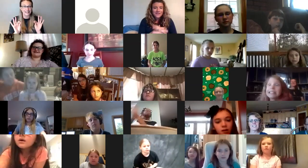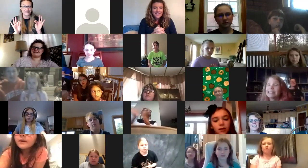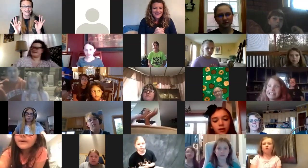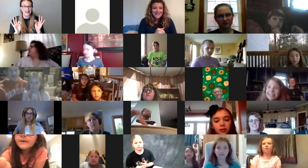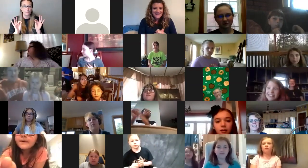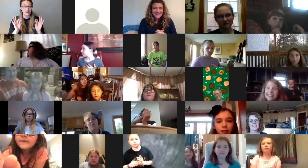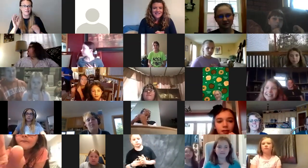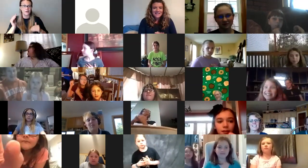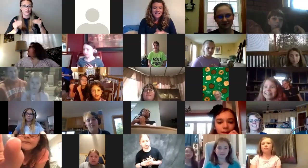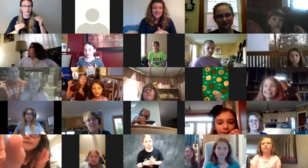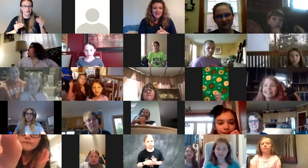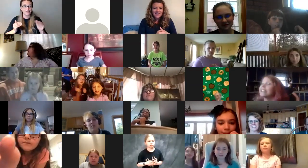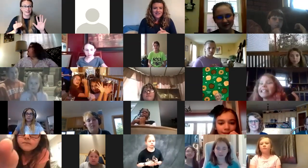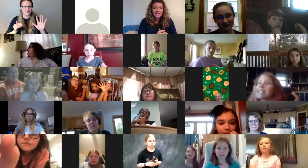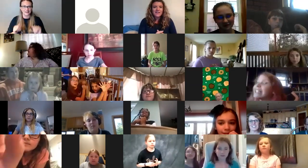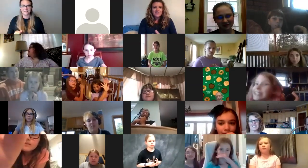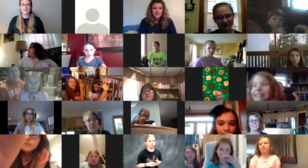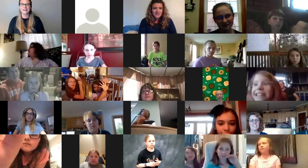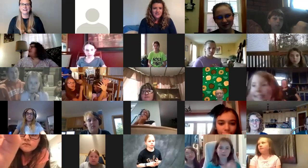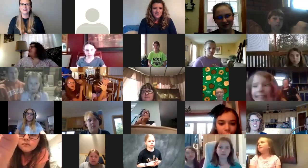at this now, we may even move a little bit faster. Okay.